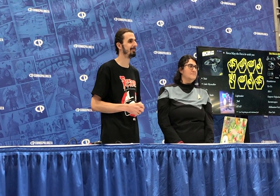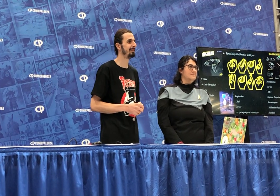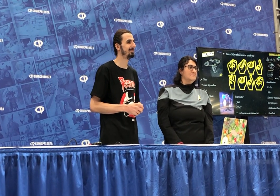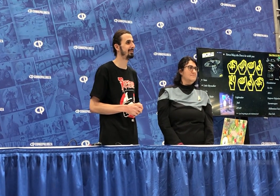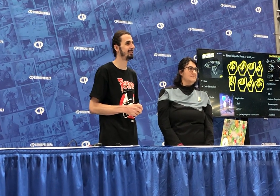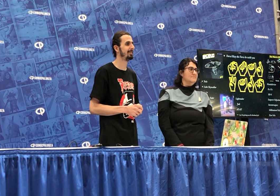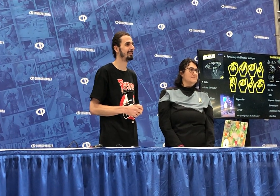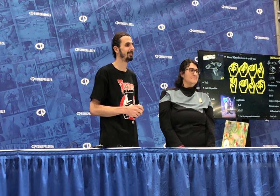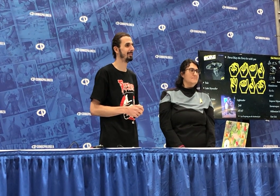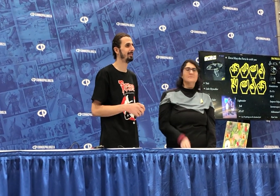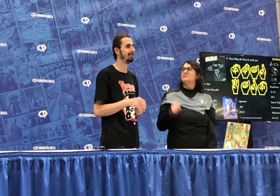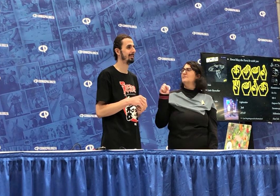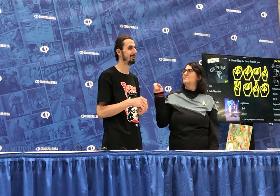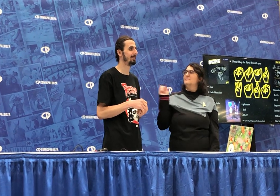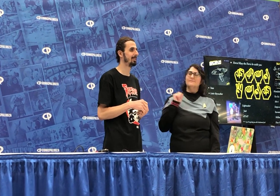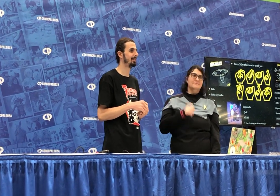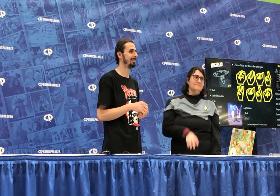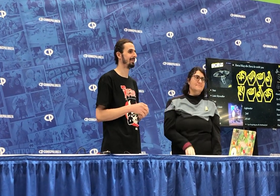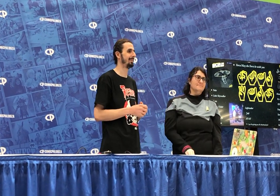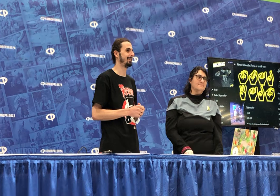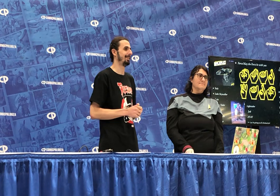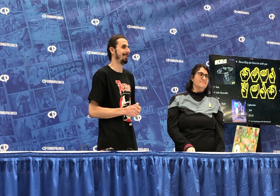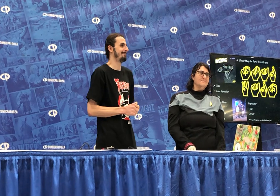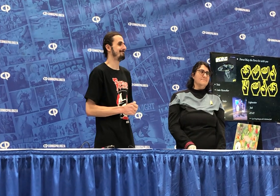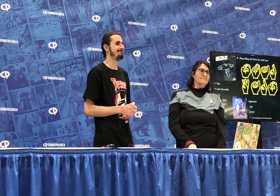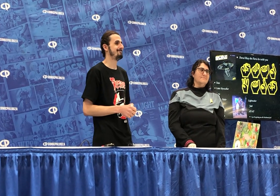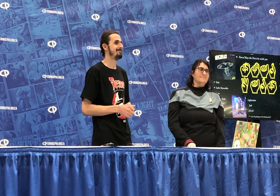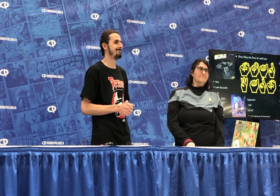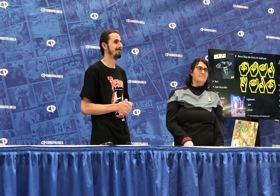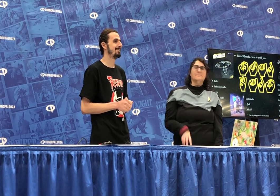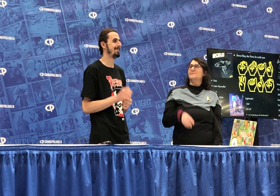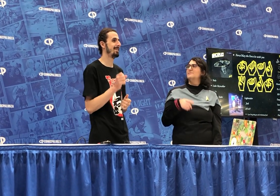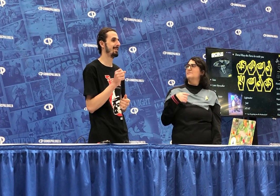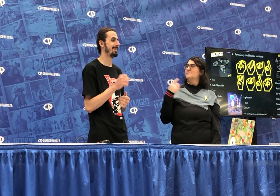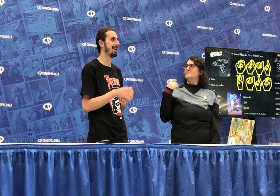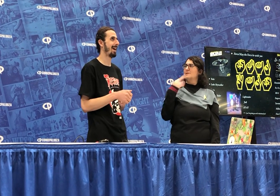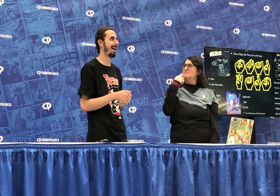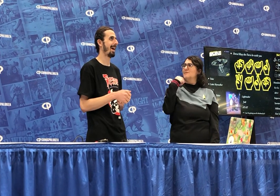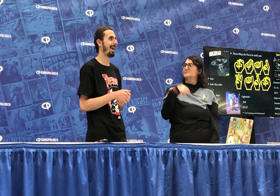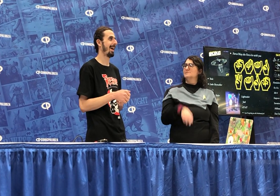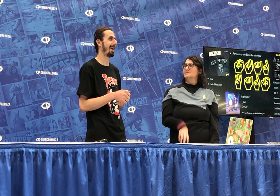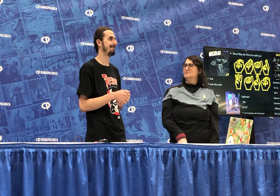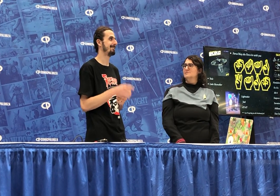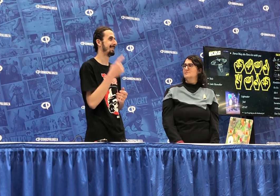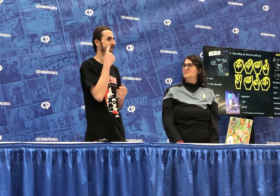We have a sign for Jedi. What about the opposite, the enemies, the Sith?